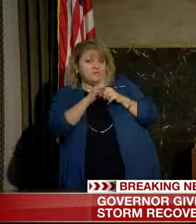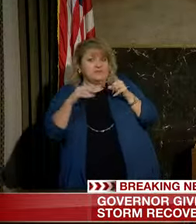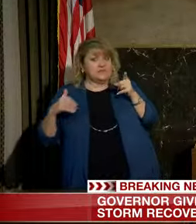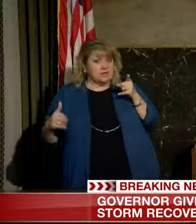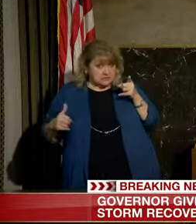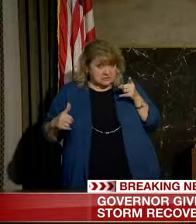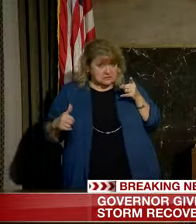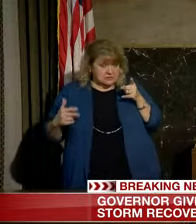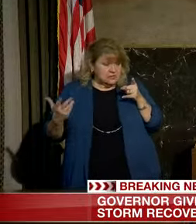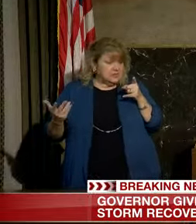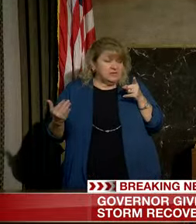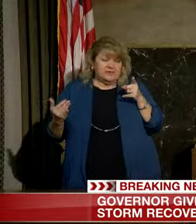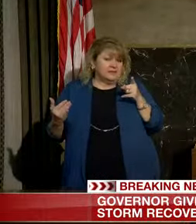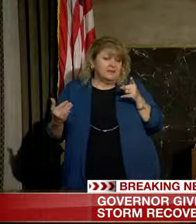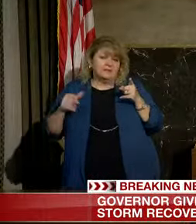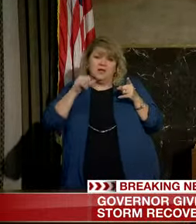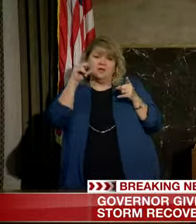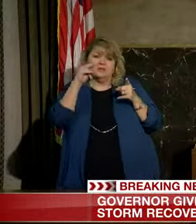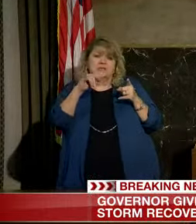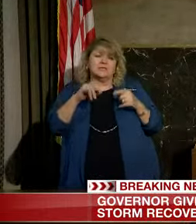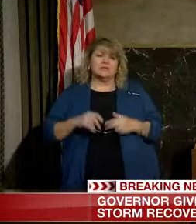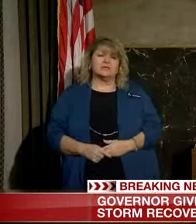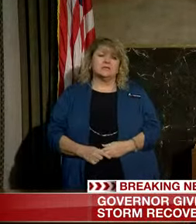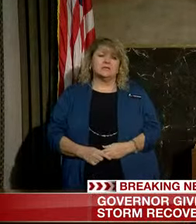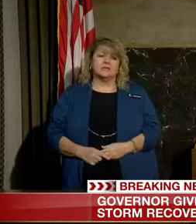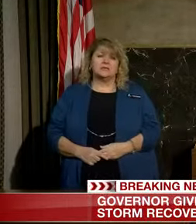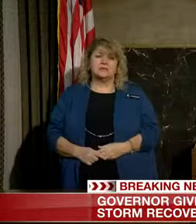mumps, and rubella, and other things.